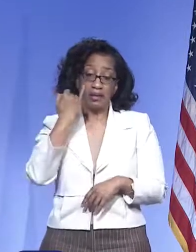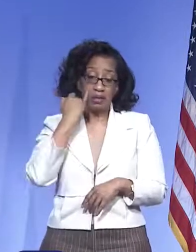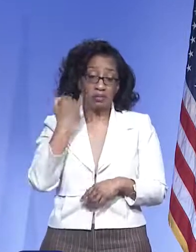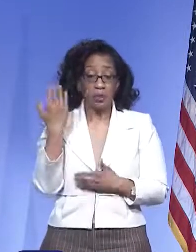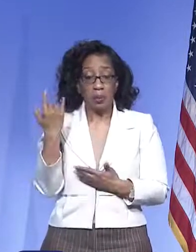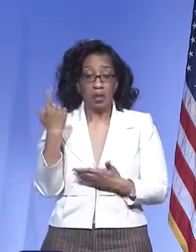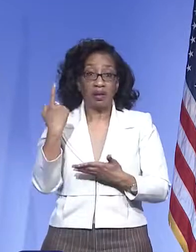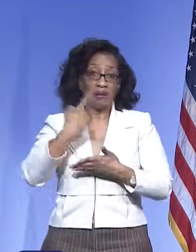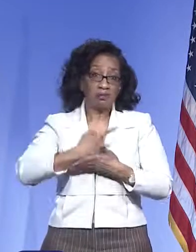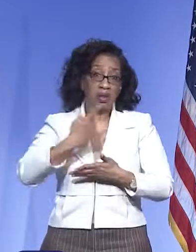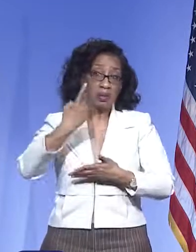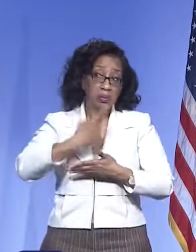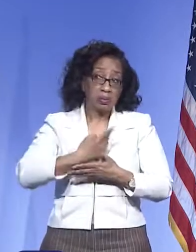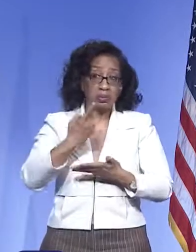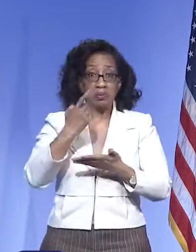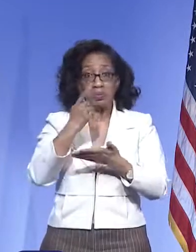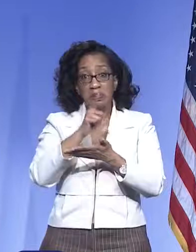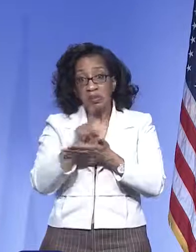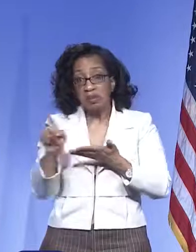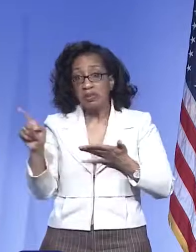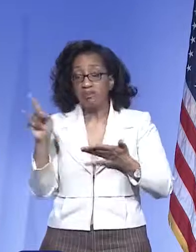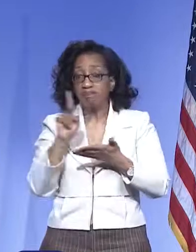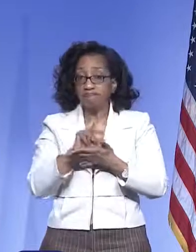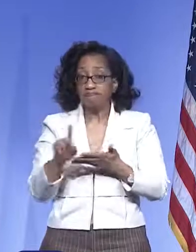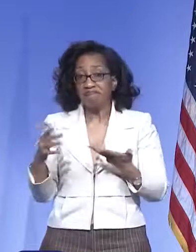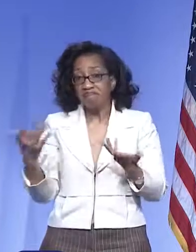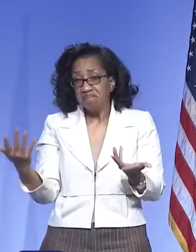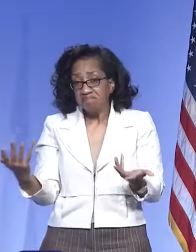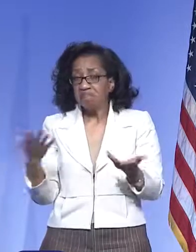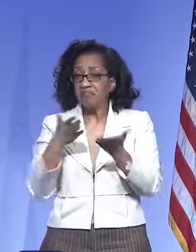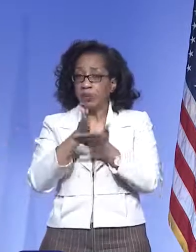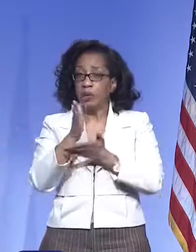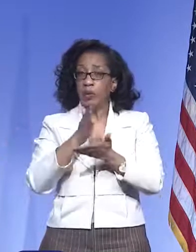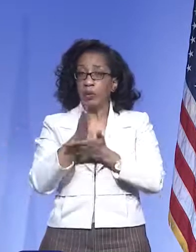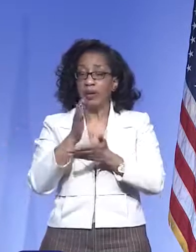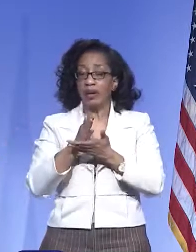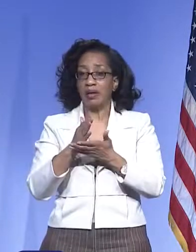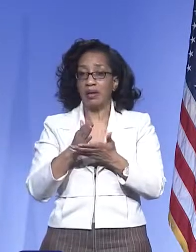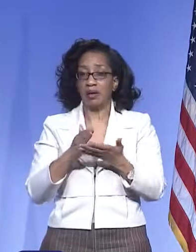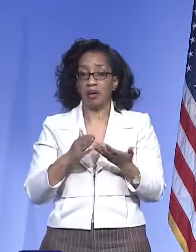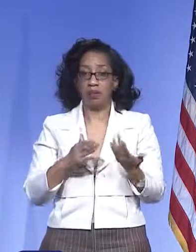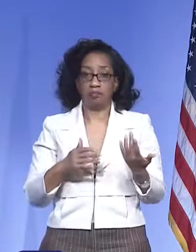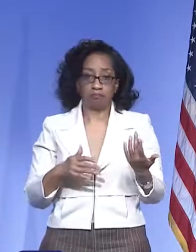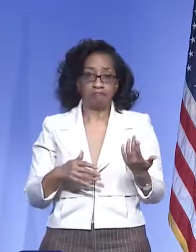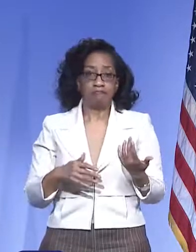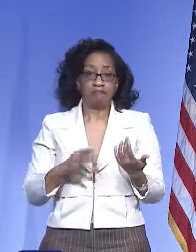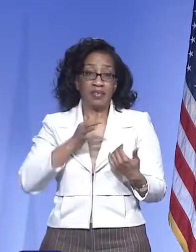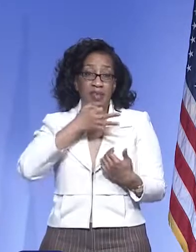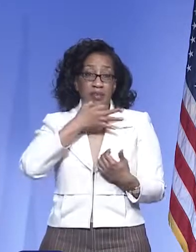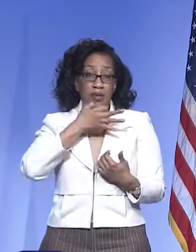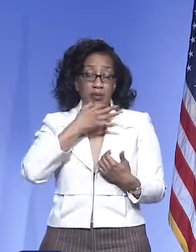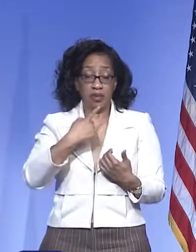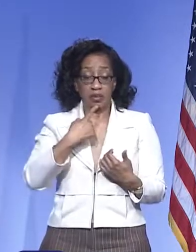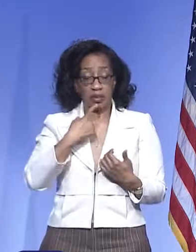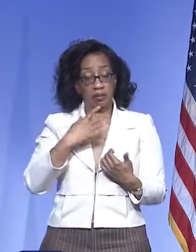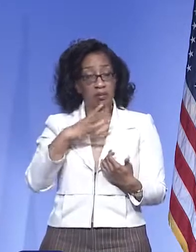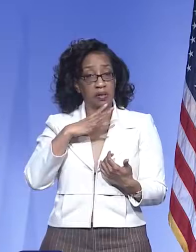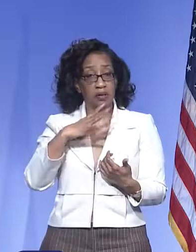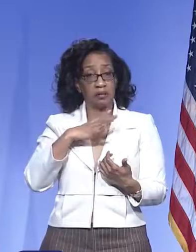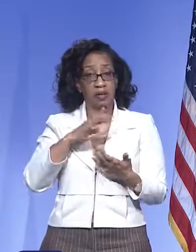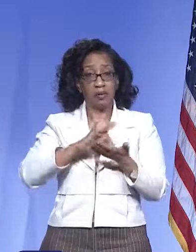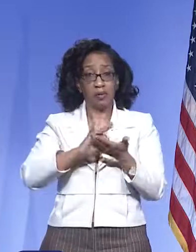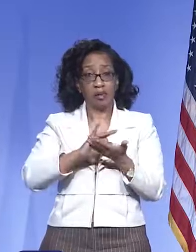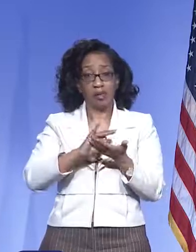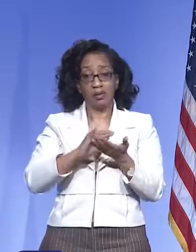receive that dose. It doesn't affect the efficacy of the vaccine, according to the medical experts. But it does make for a bit of a